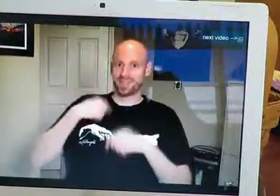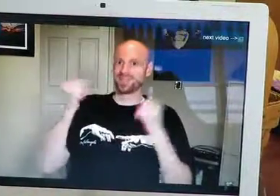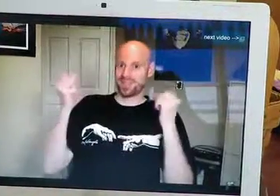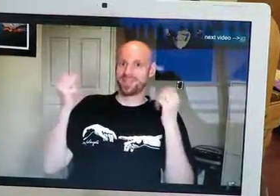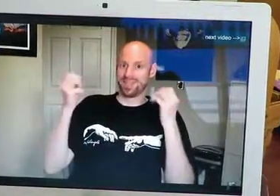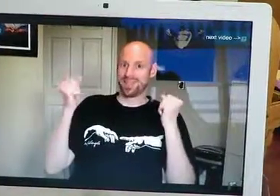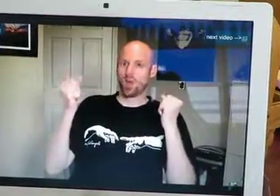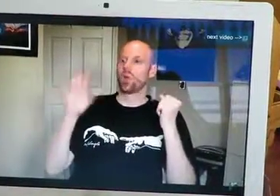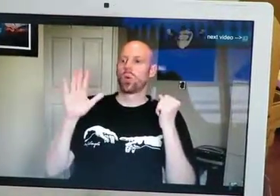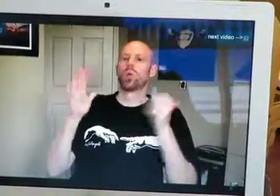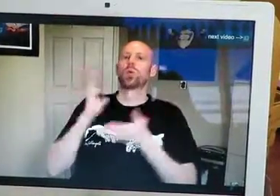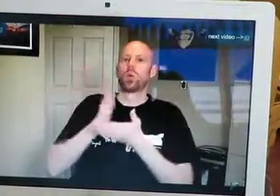the time?